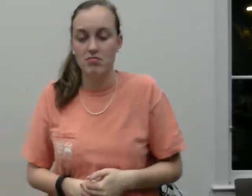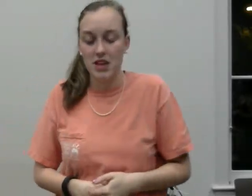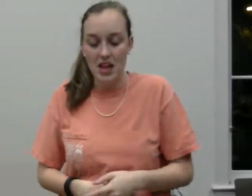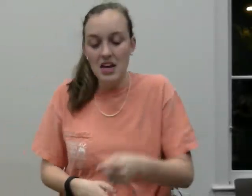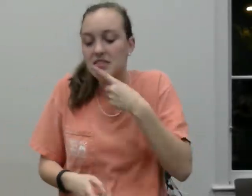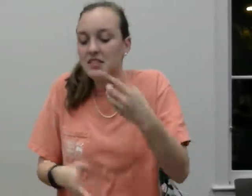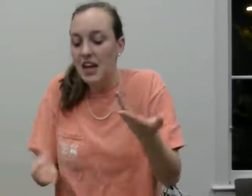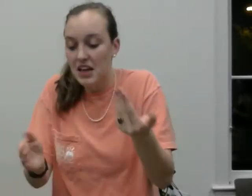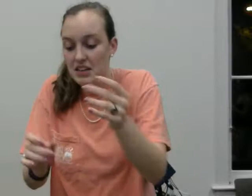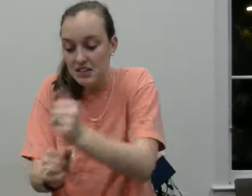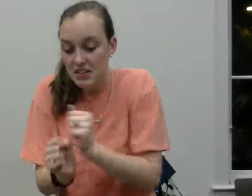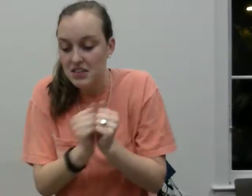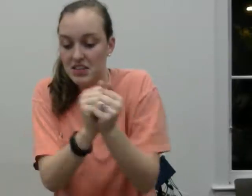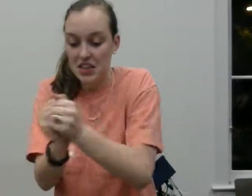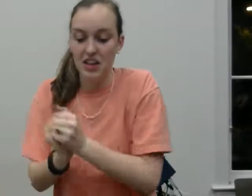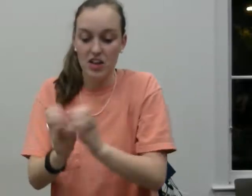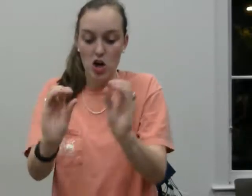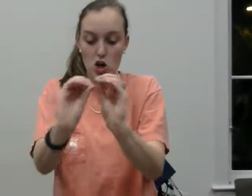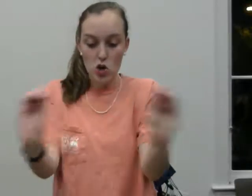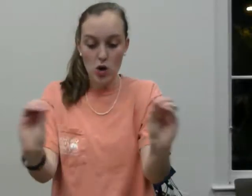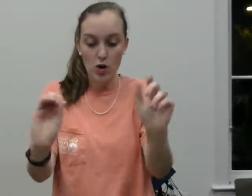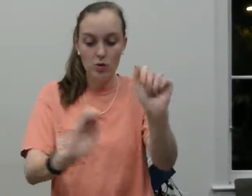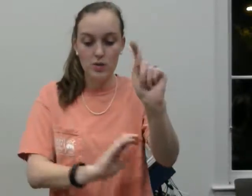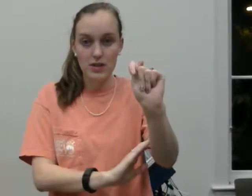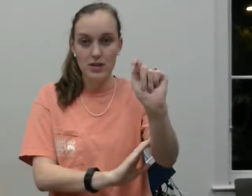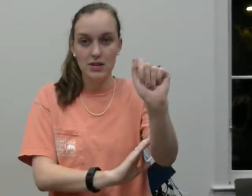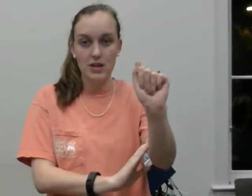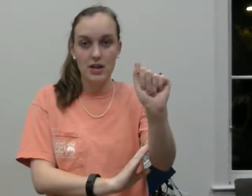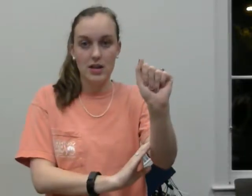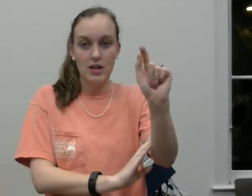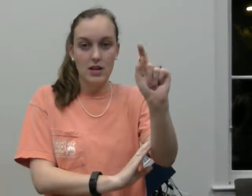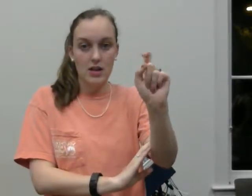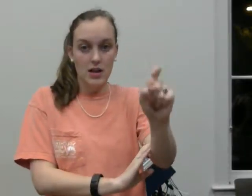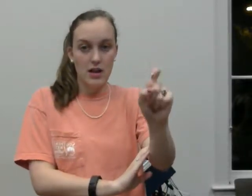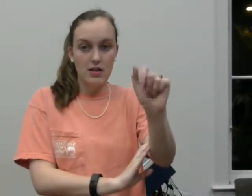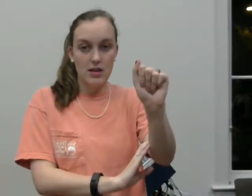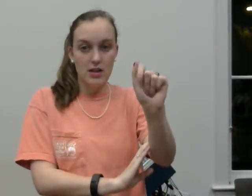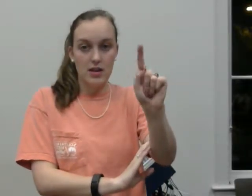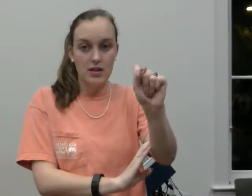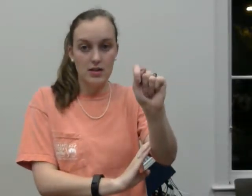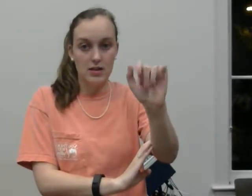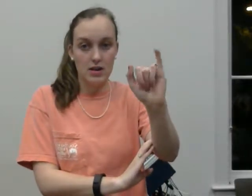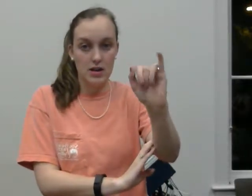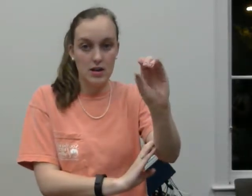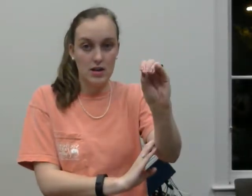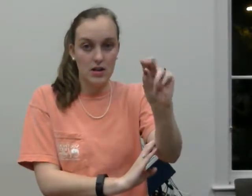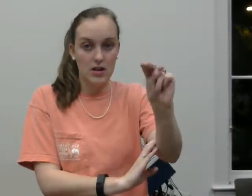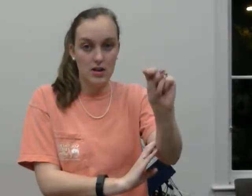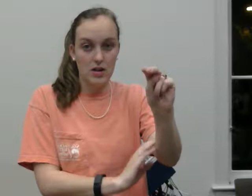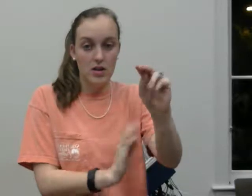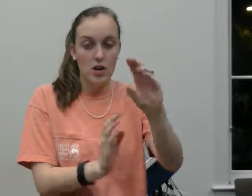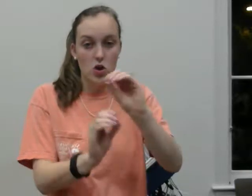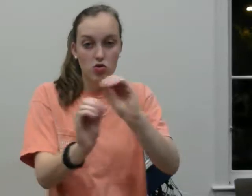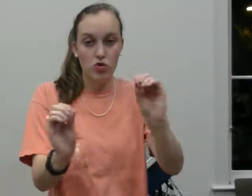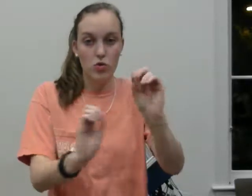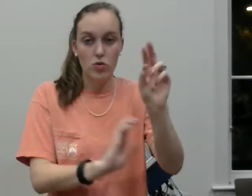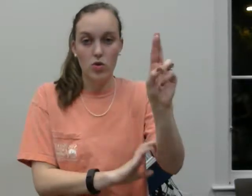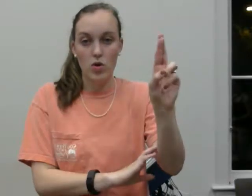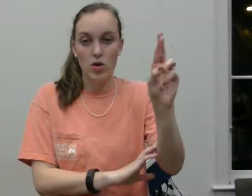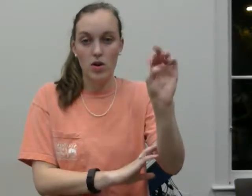now. No taxation without representation. Let's do it again. No taxation without representation. One more time, don't speak.